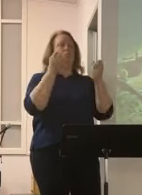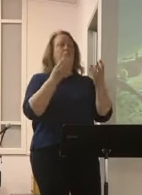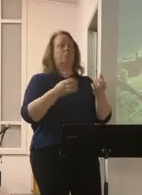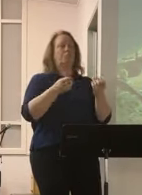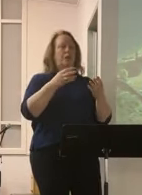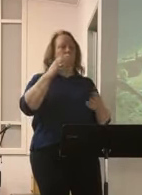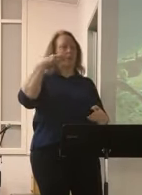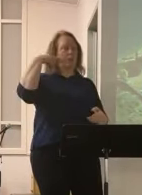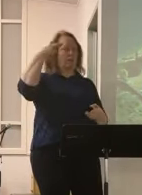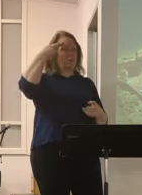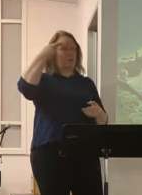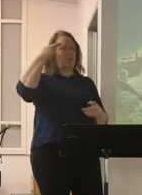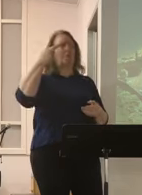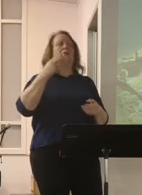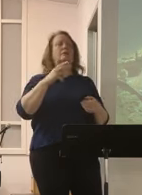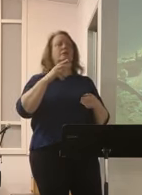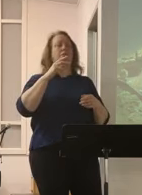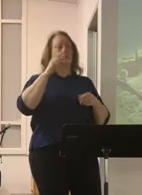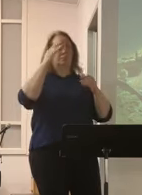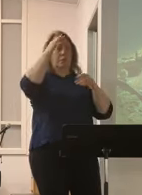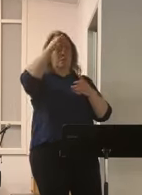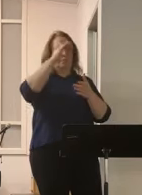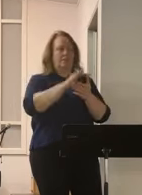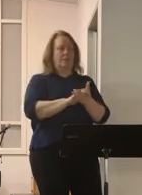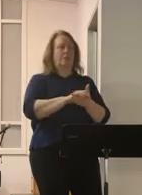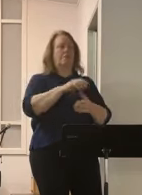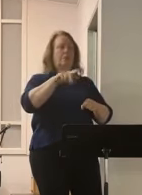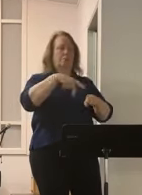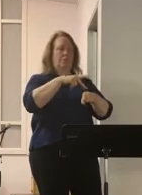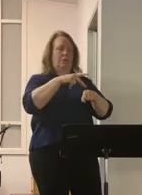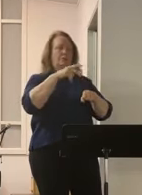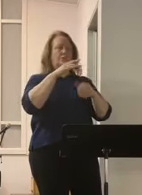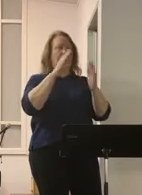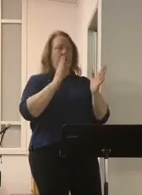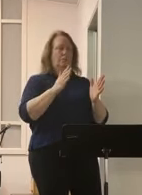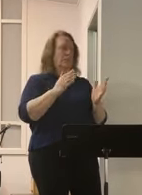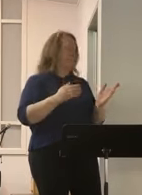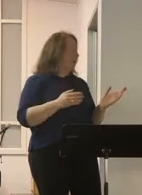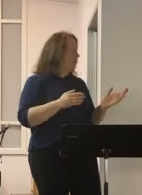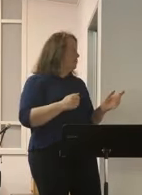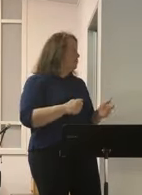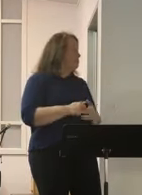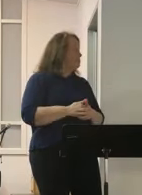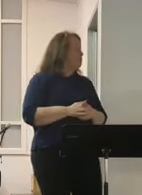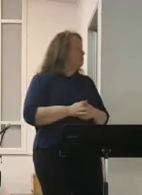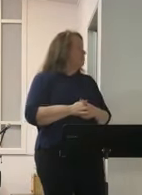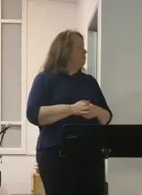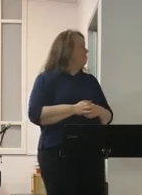why they believe that was Peter's house. And then here is the...